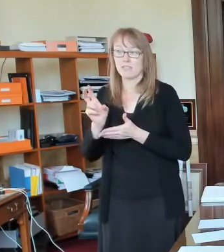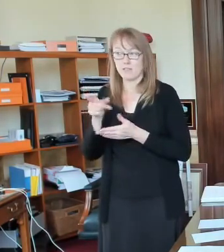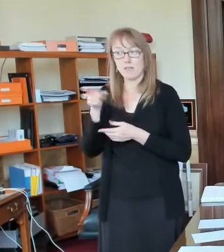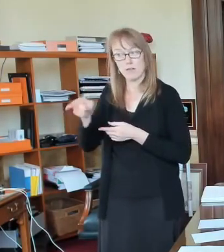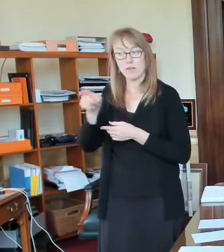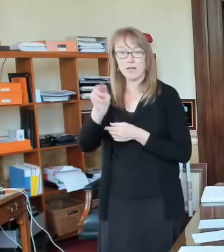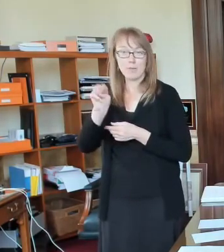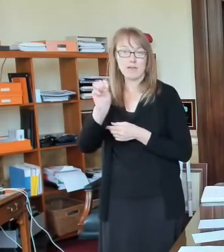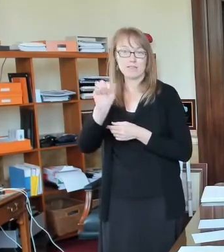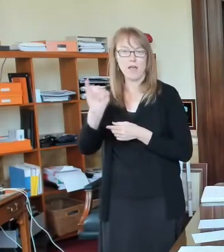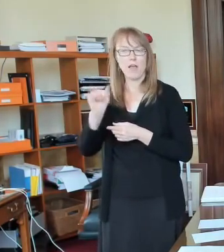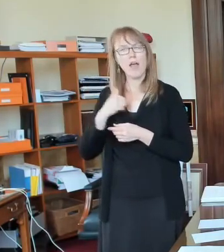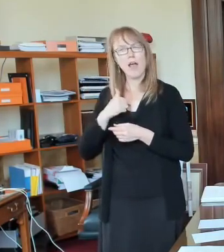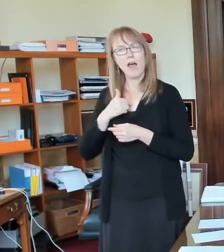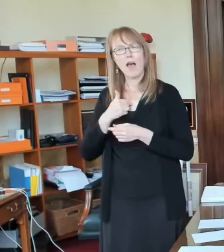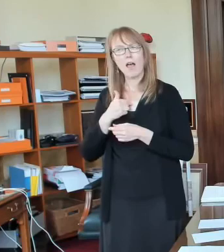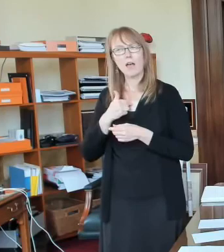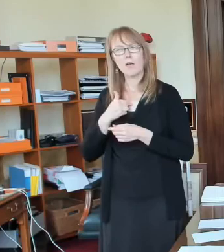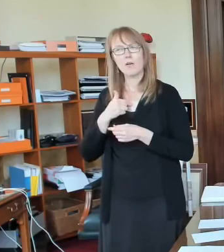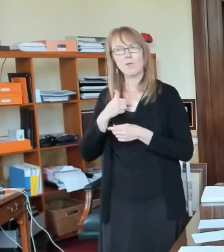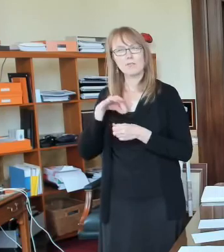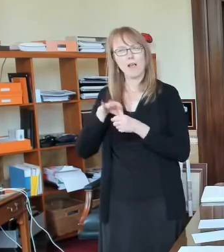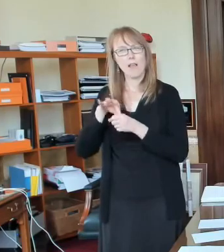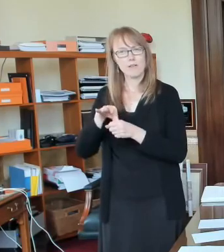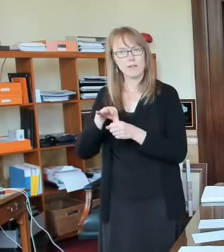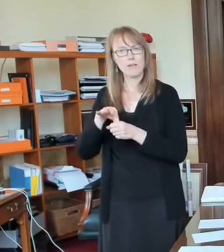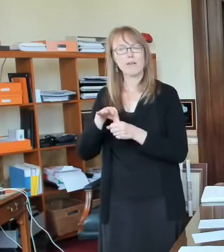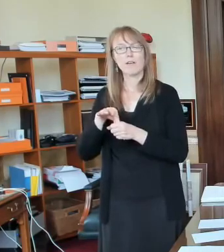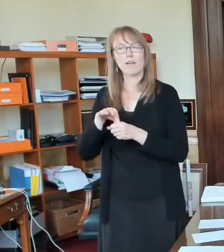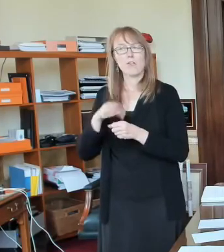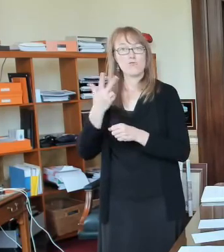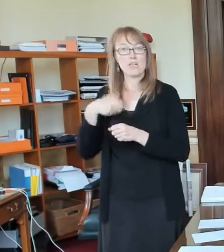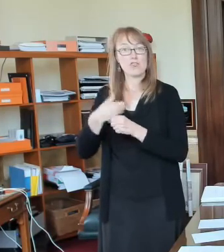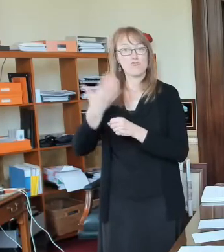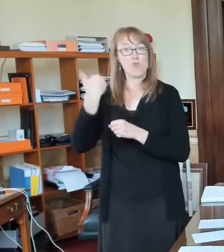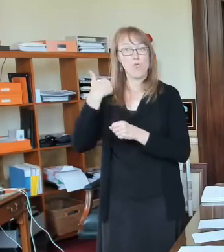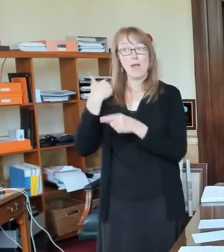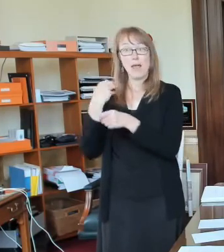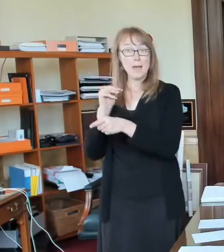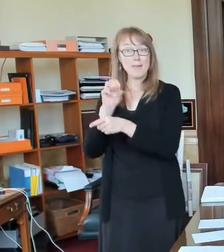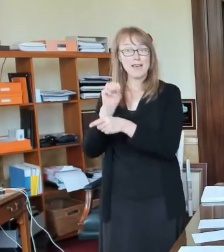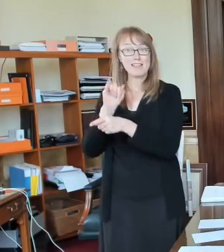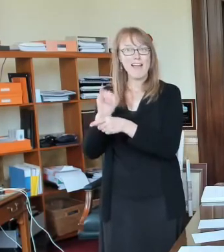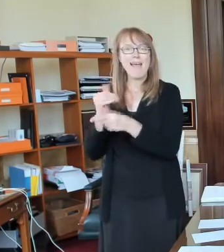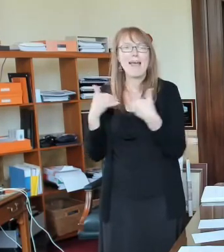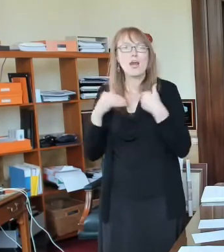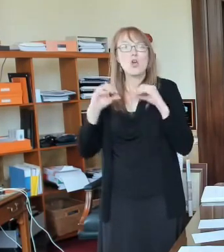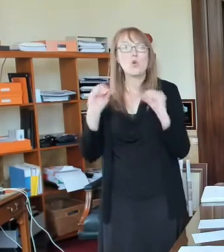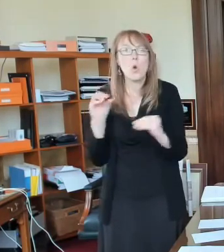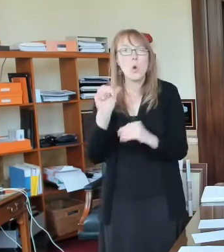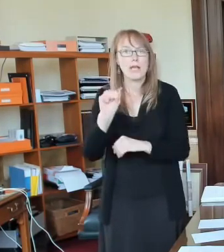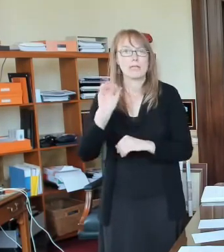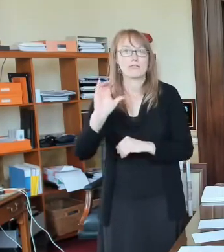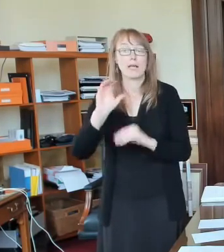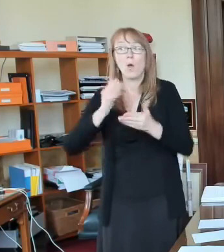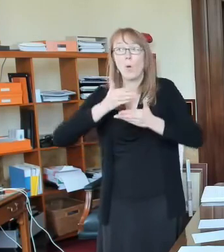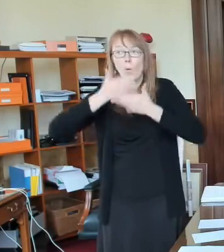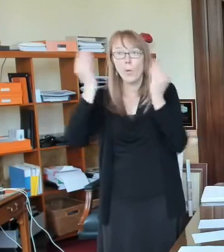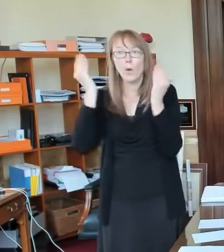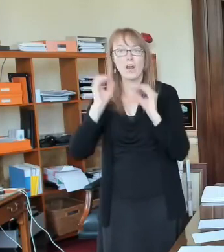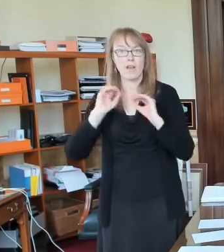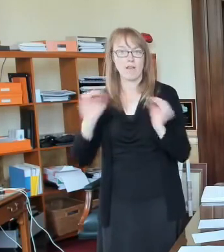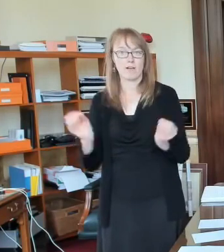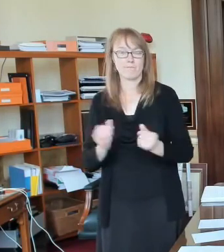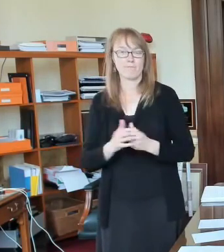more than 3 years ago. MSI had no air conditioning, none. The day I walked in here, which was April the